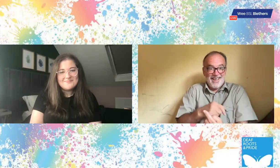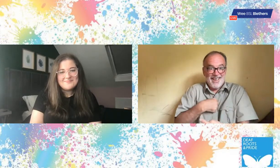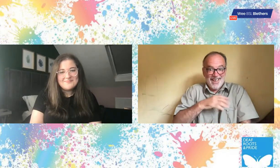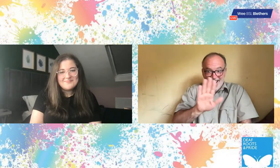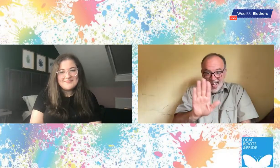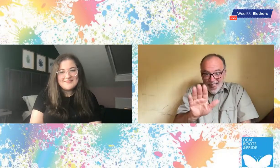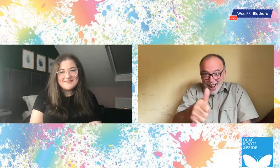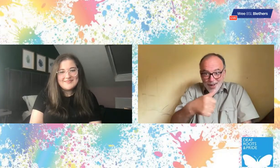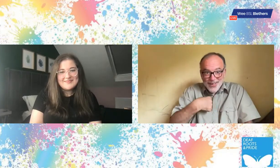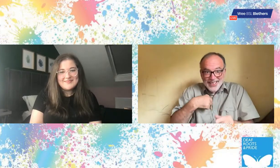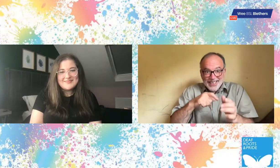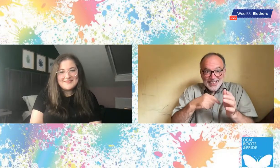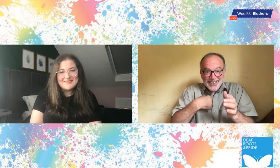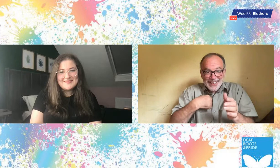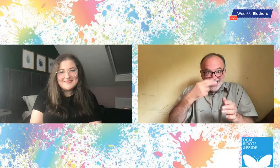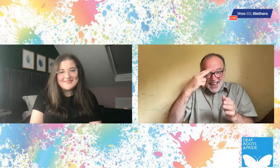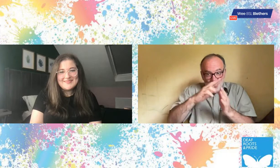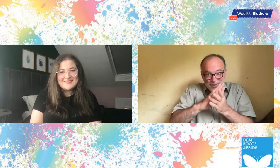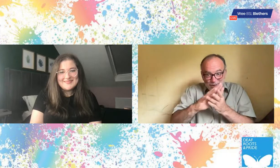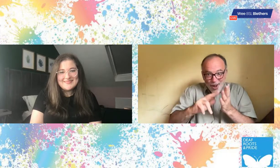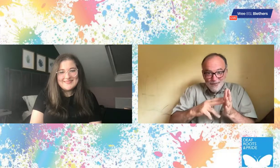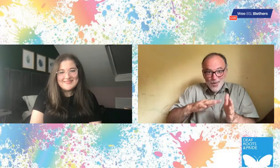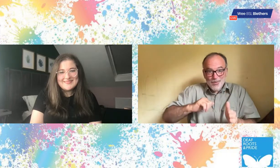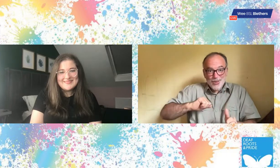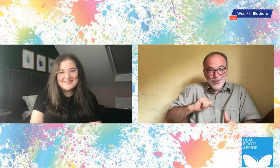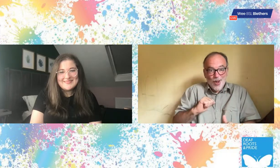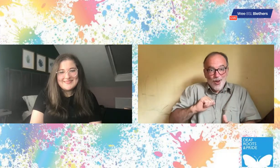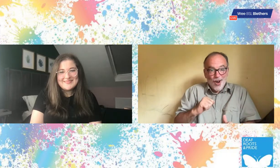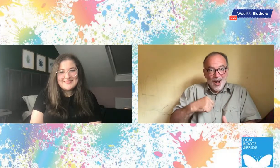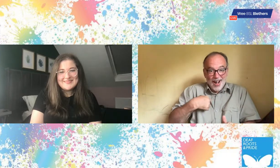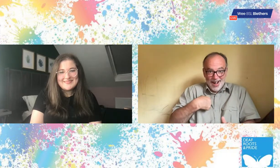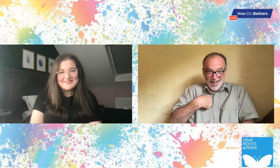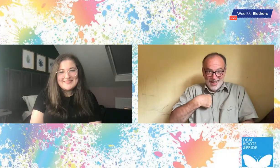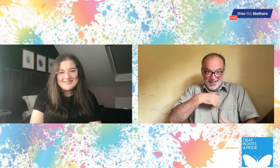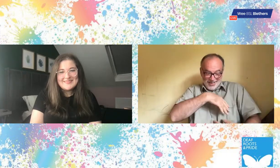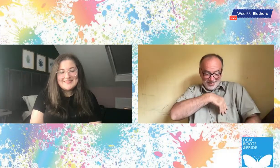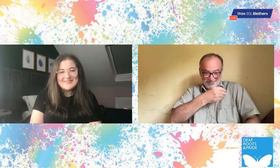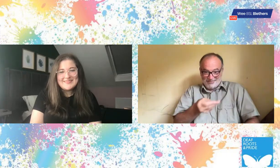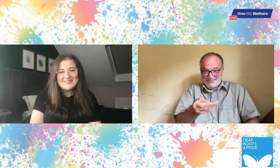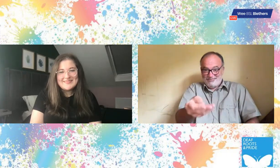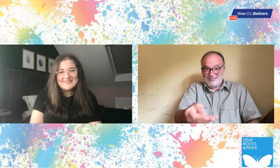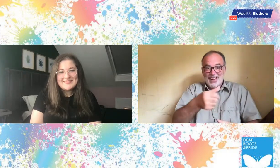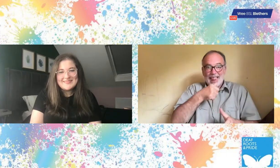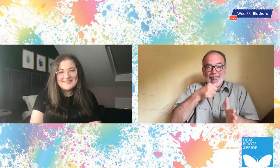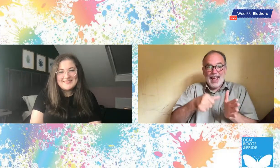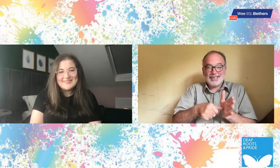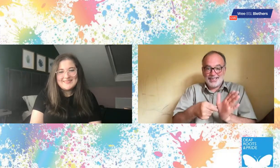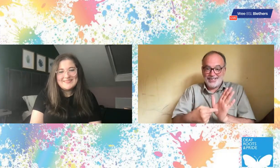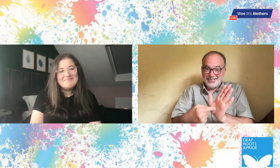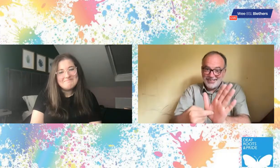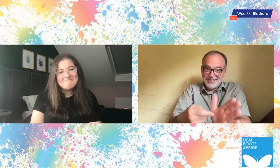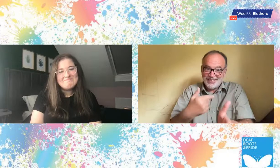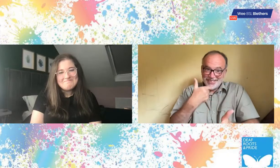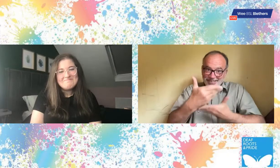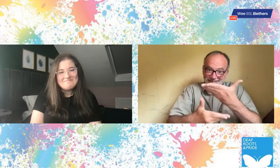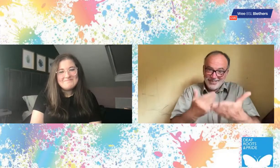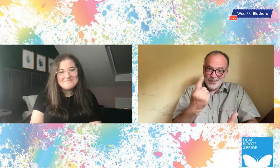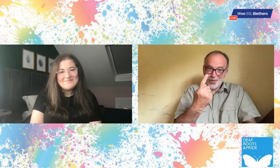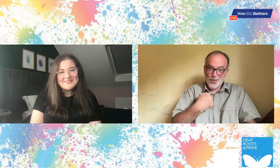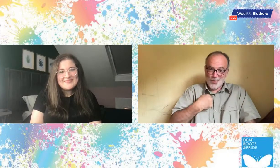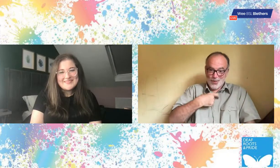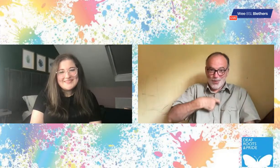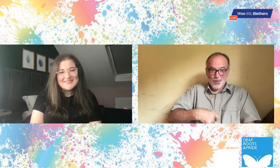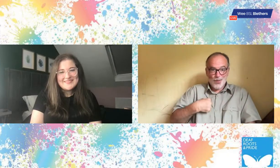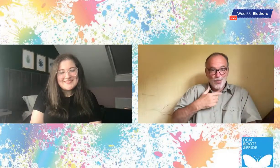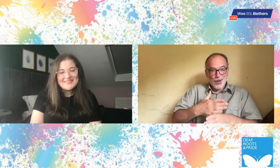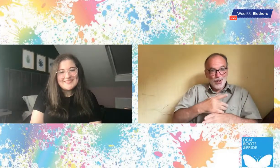old, young, and I actually got to meet him. I said, hello, I'm from Scotland. Here's my card. I showed